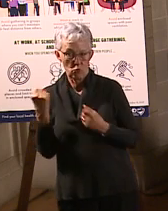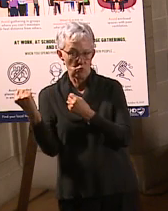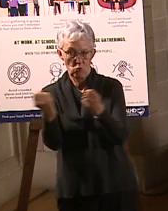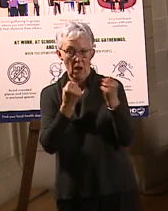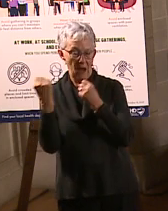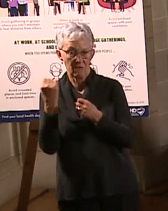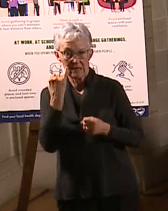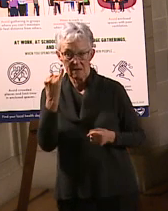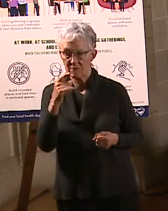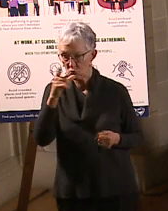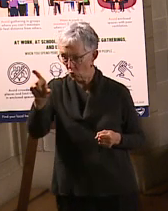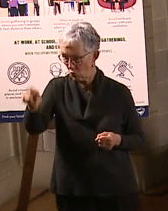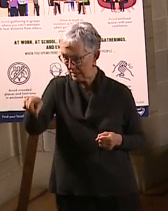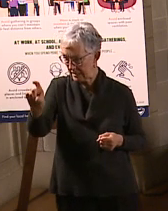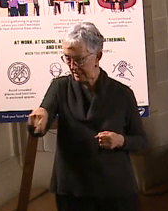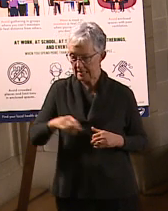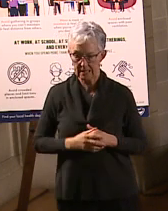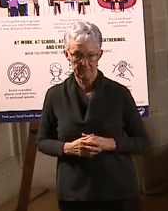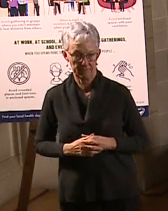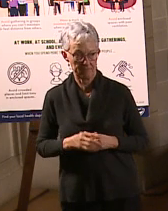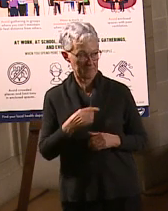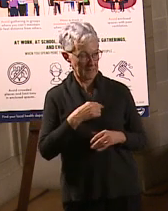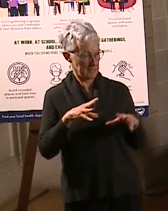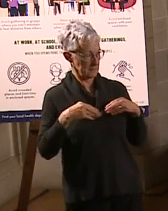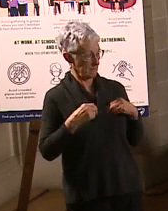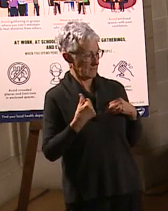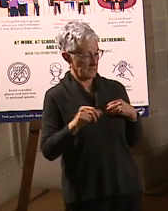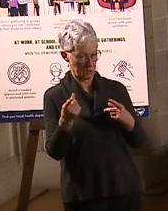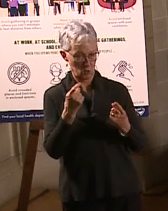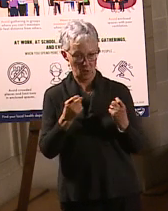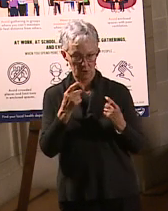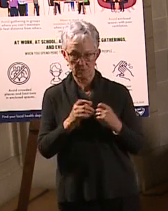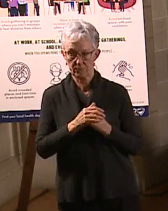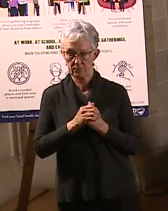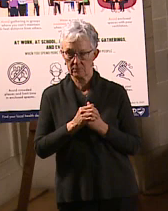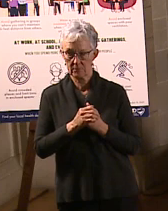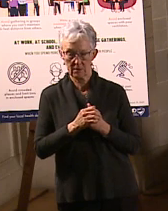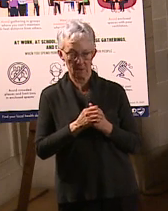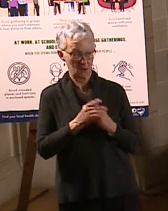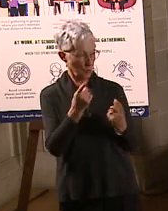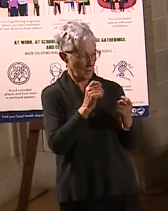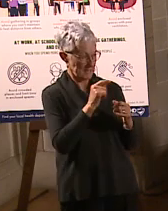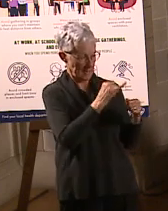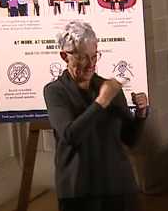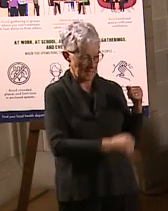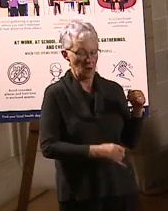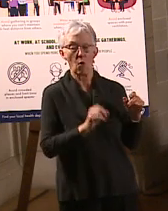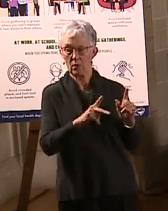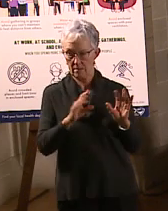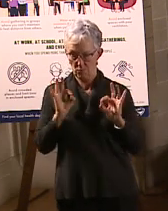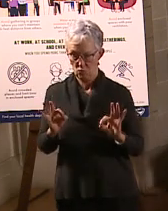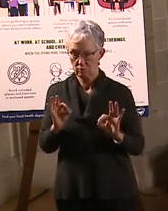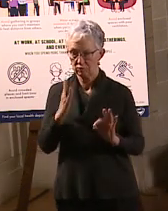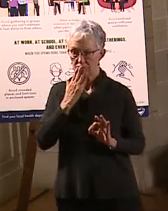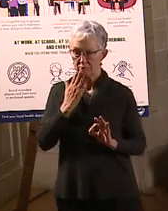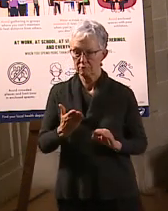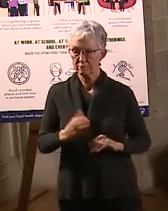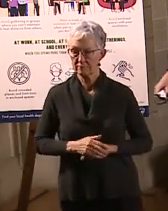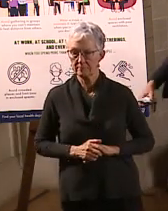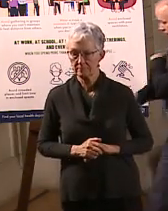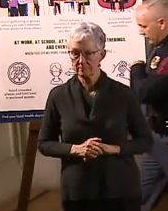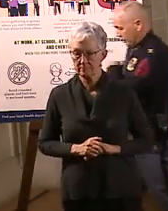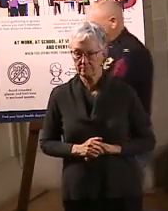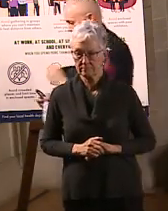I'd be happy to take any questions if there are any at this time. Why don't we just do those at the end, Colonel? Okay, perfect. That'd be good. Thank you.